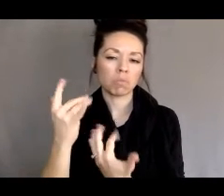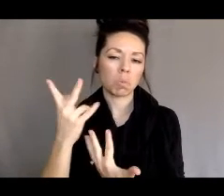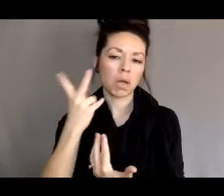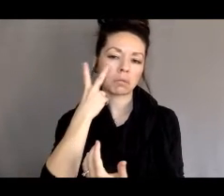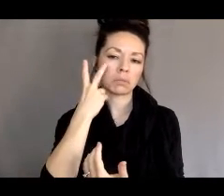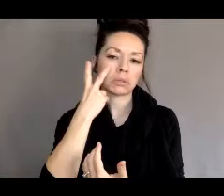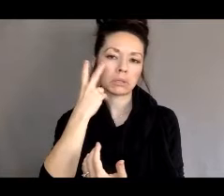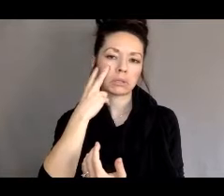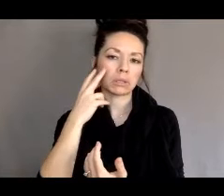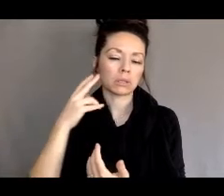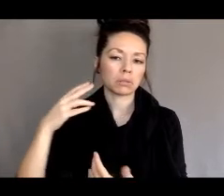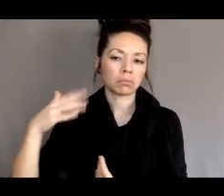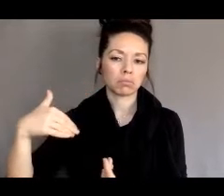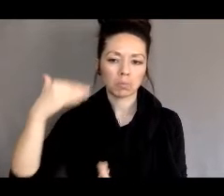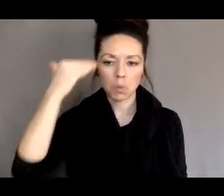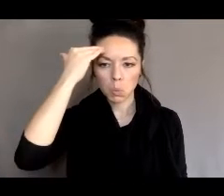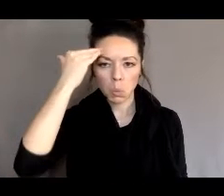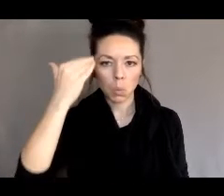agenda.